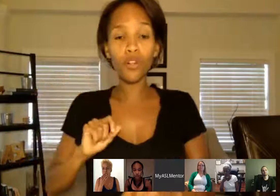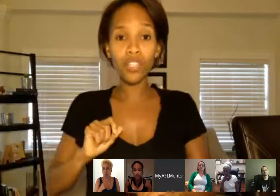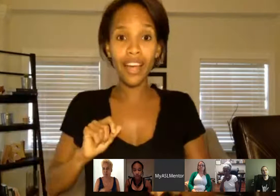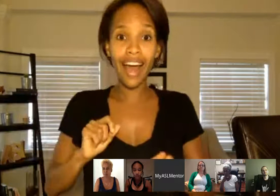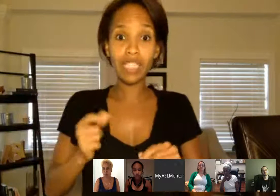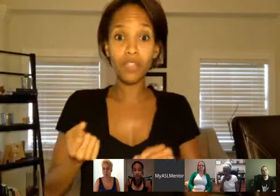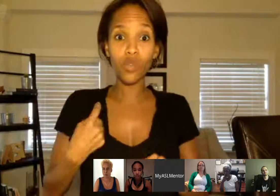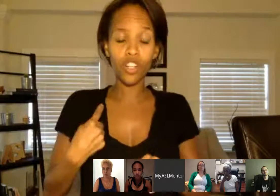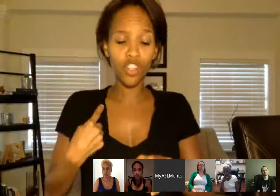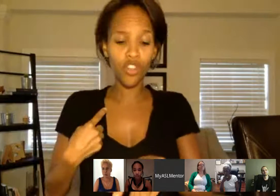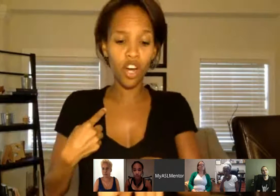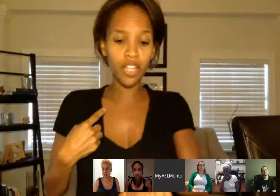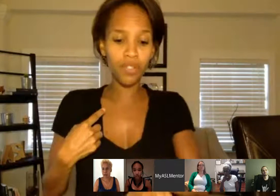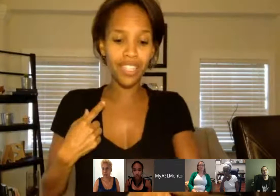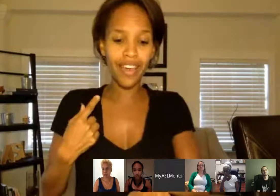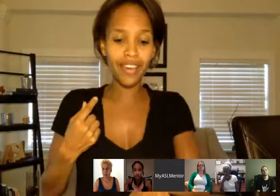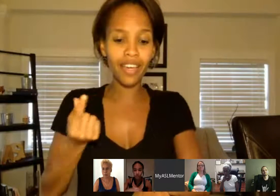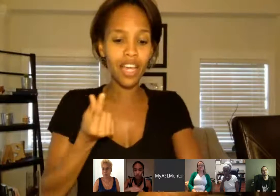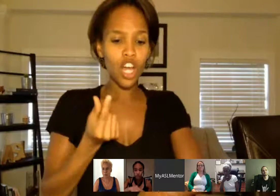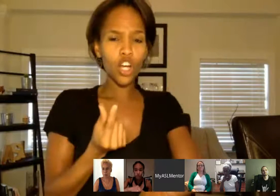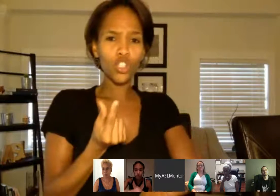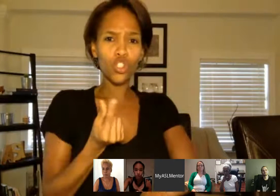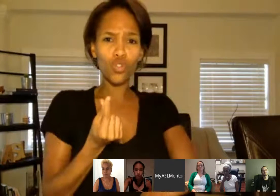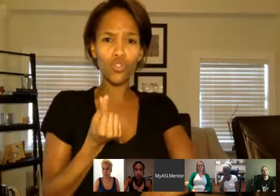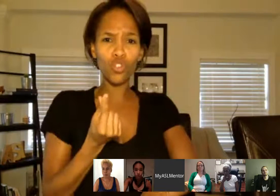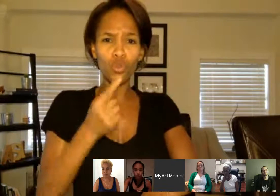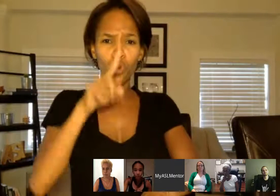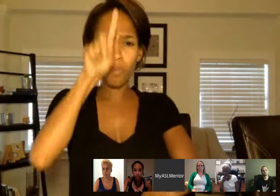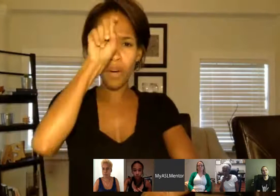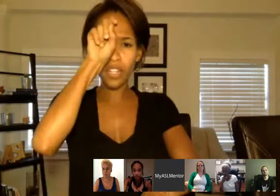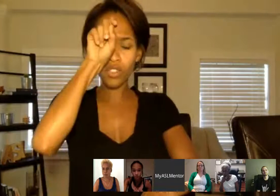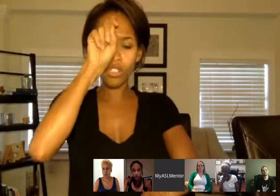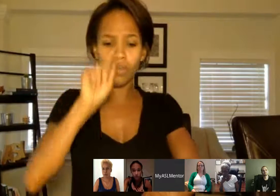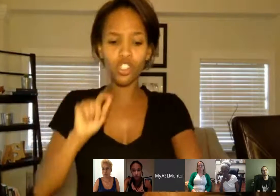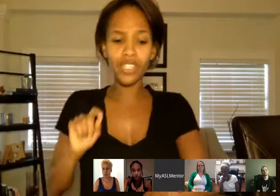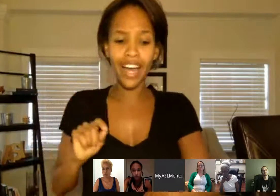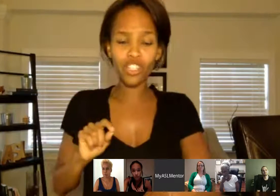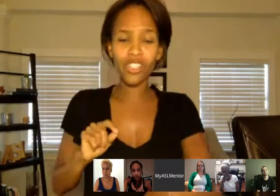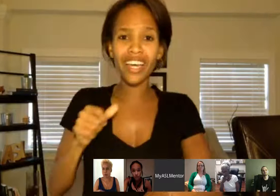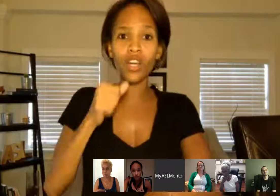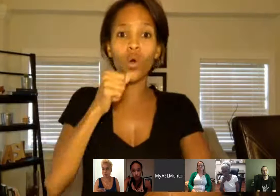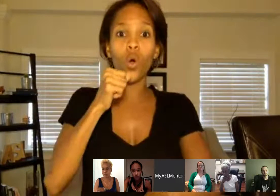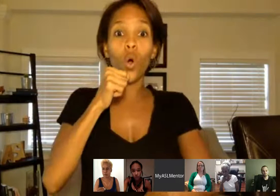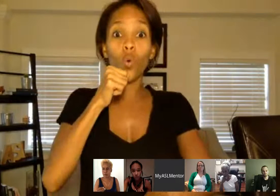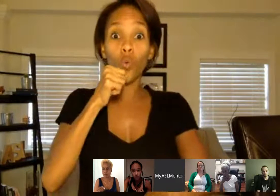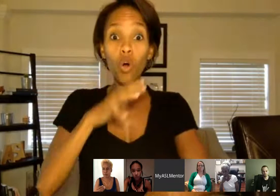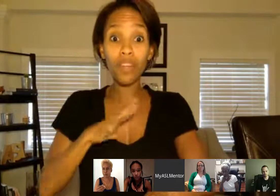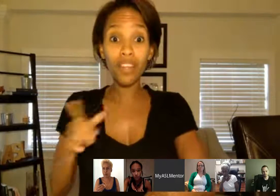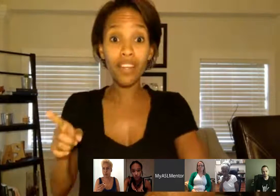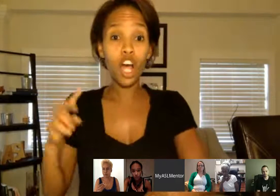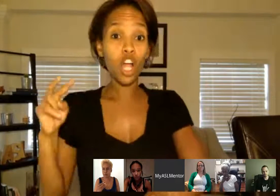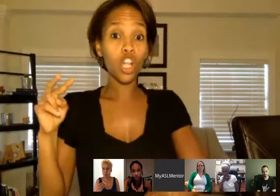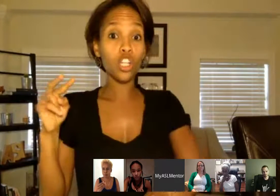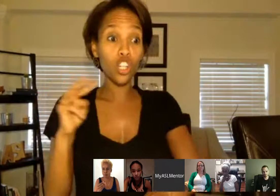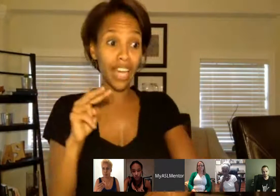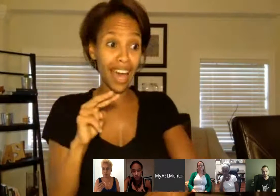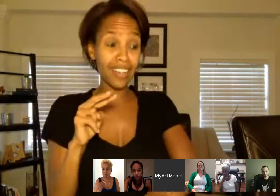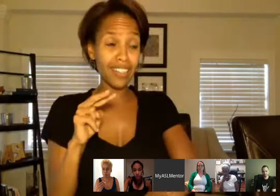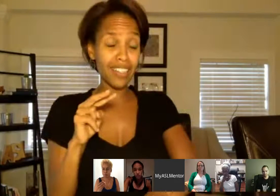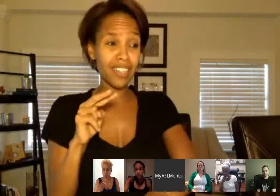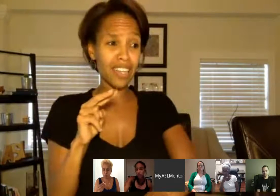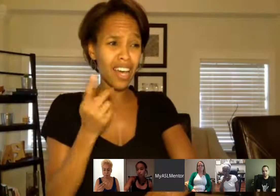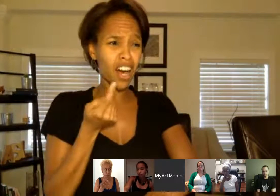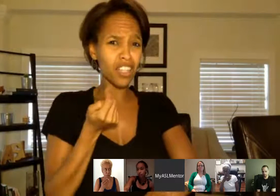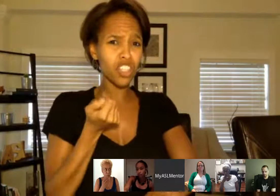so the person that asked me this question thought he was saying do puzzled, but she's actually saying woman, look